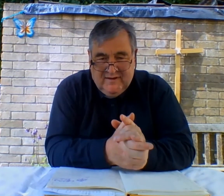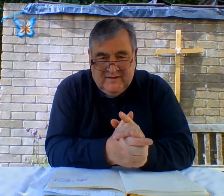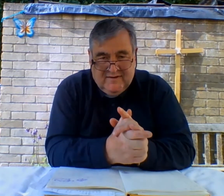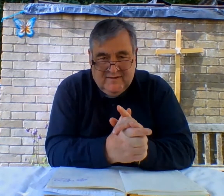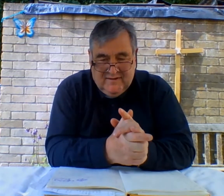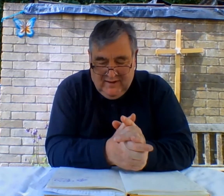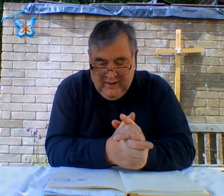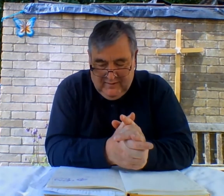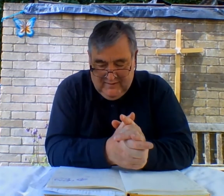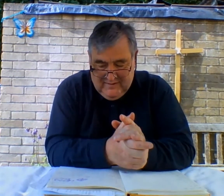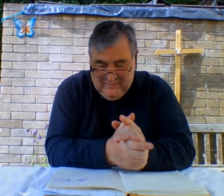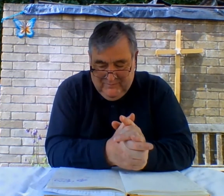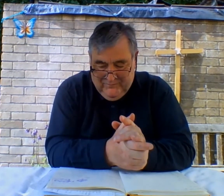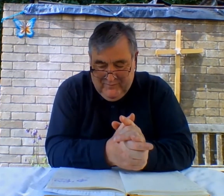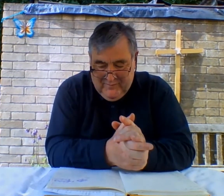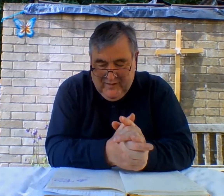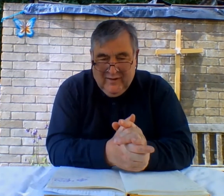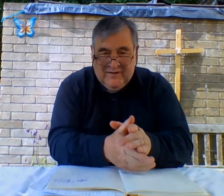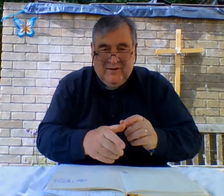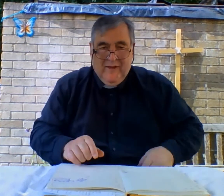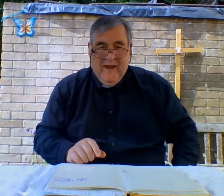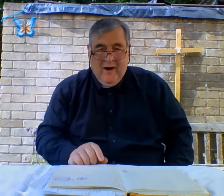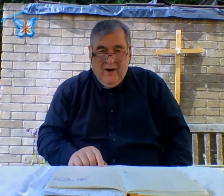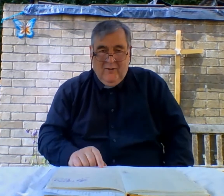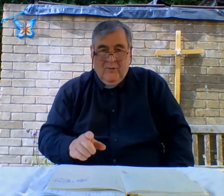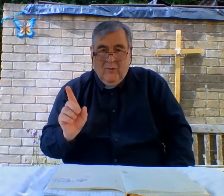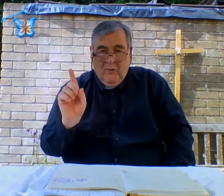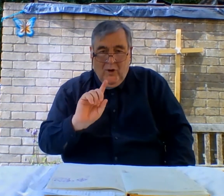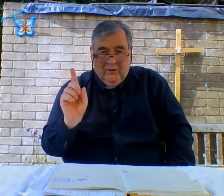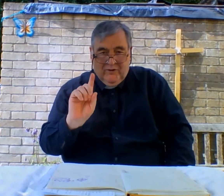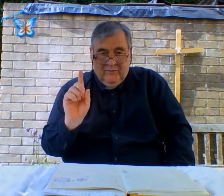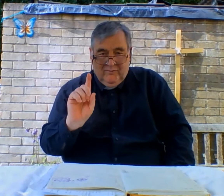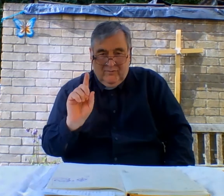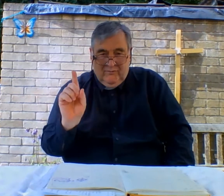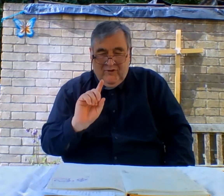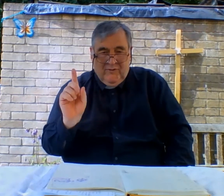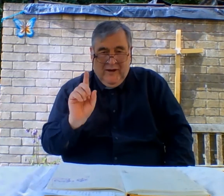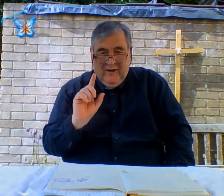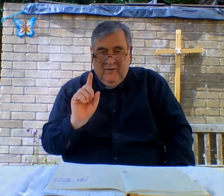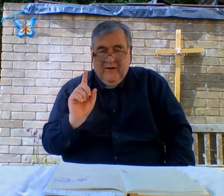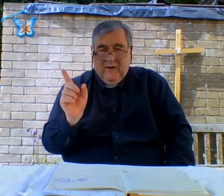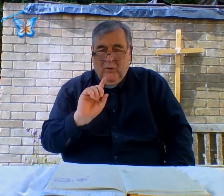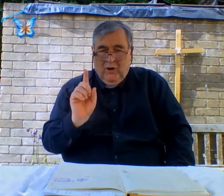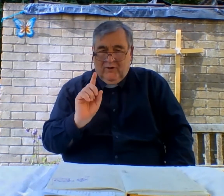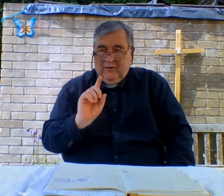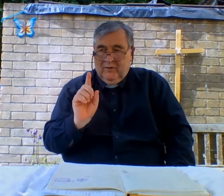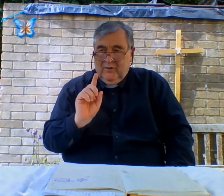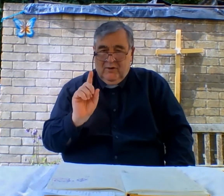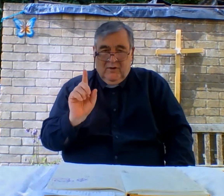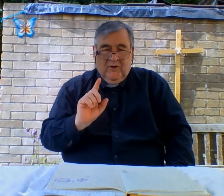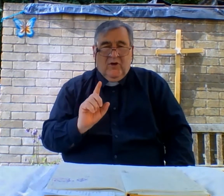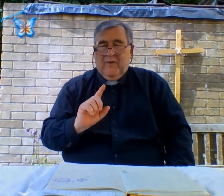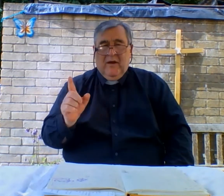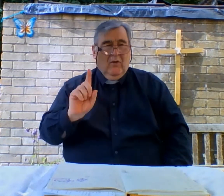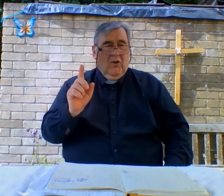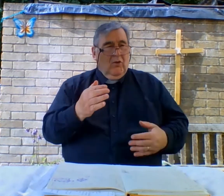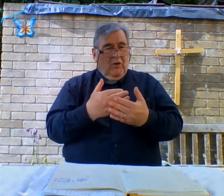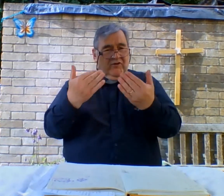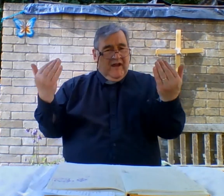6 signs. And so they are what? You're just wagging your finger, what? So you can be, what day is